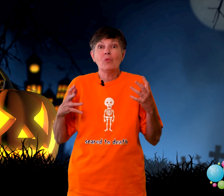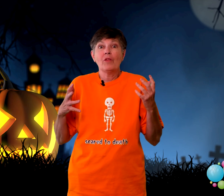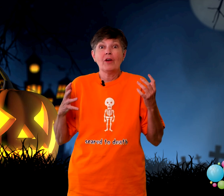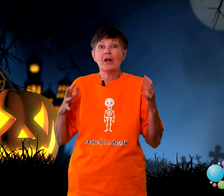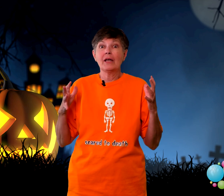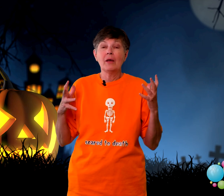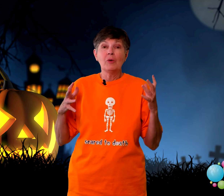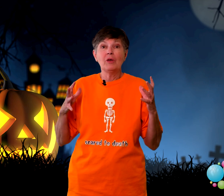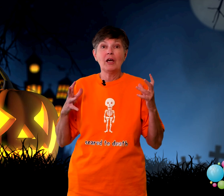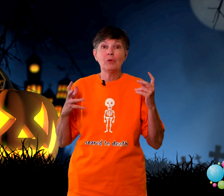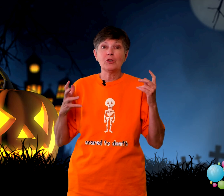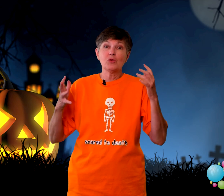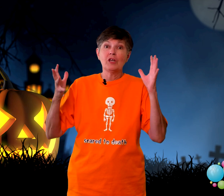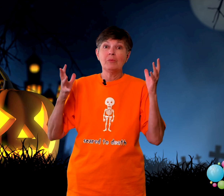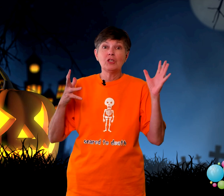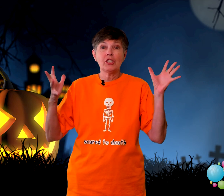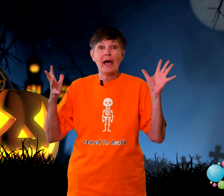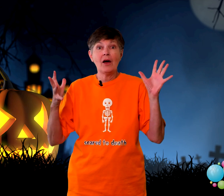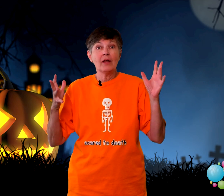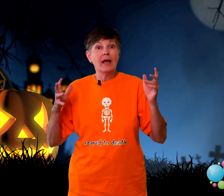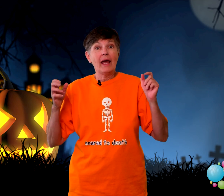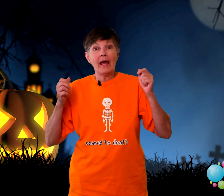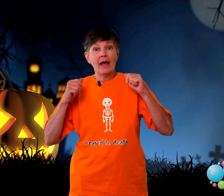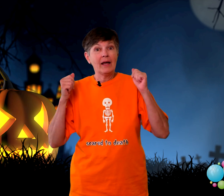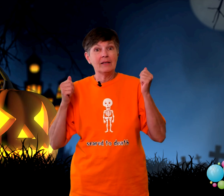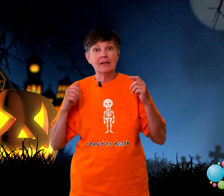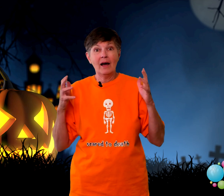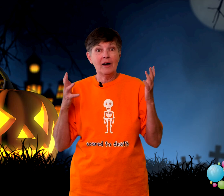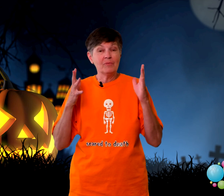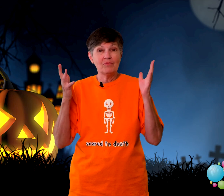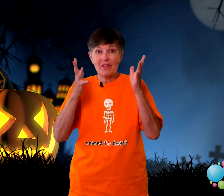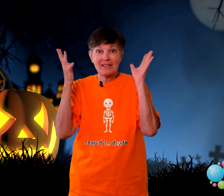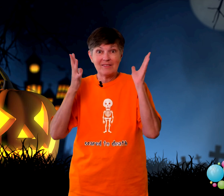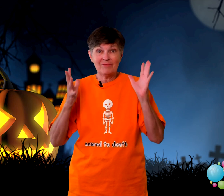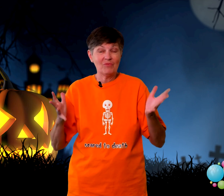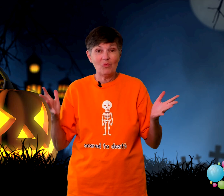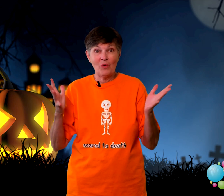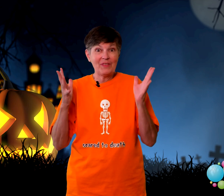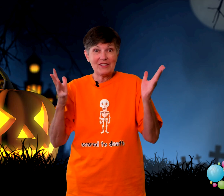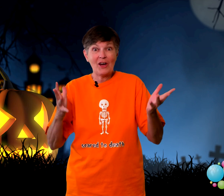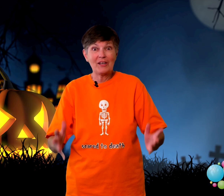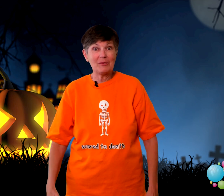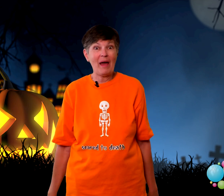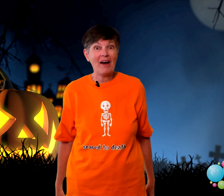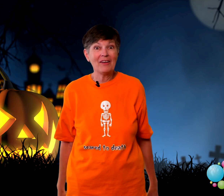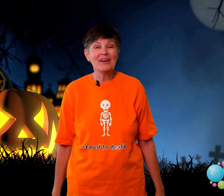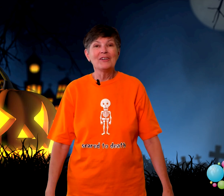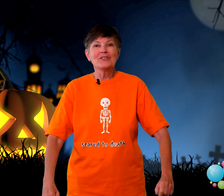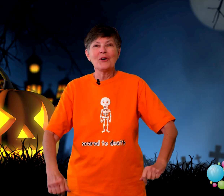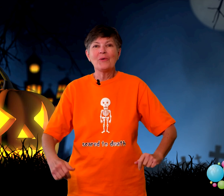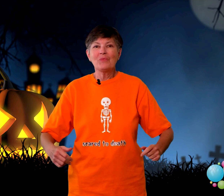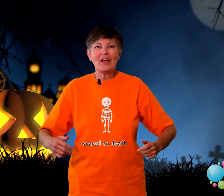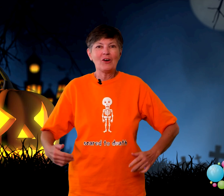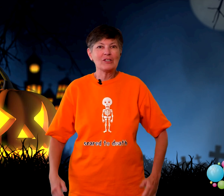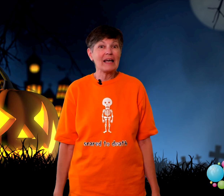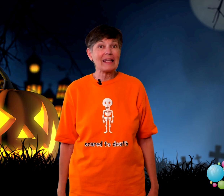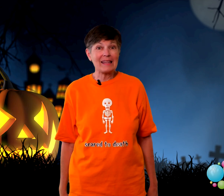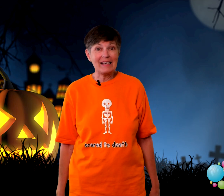where they're going to be able to scream and shout, and that's what this song is about. So it goes like